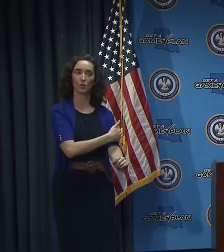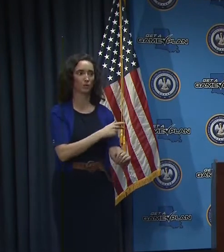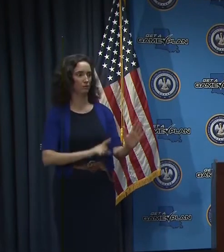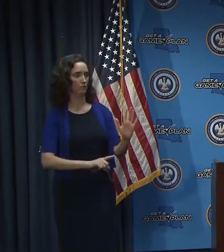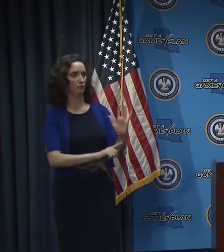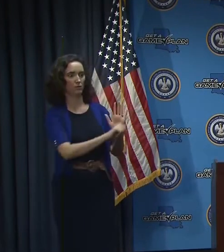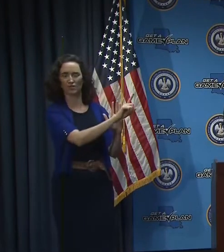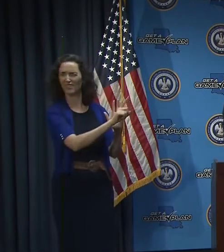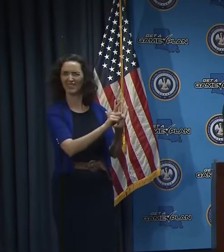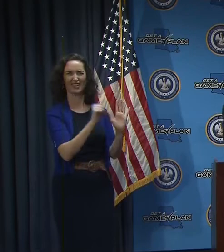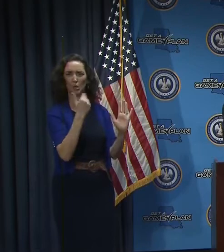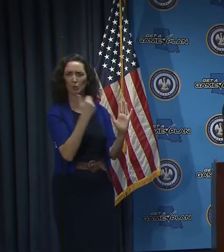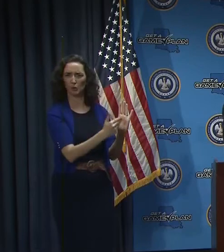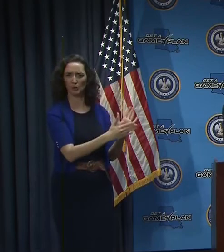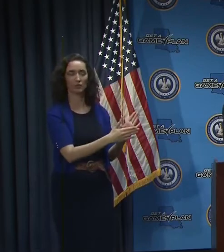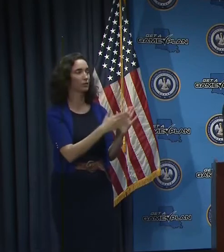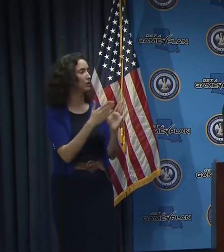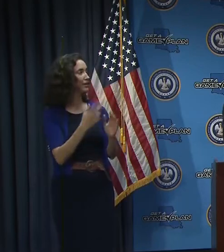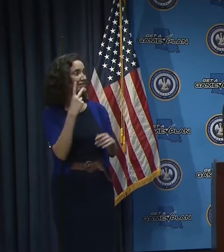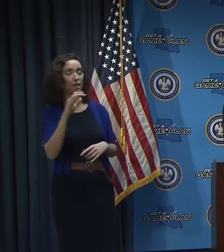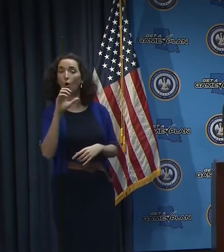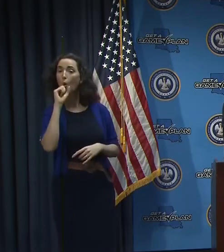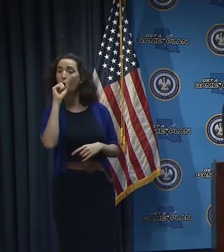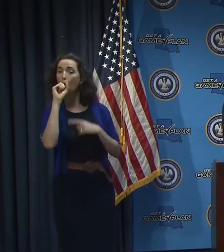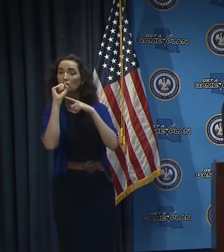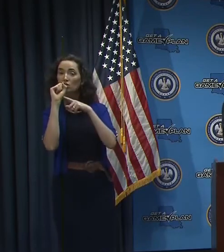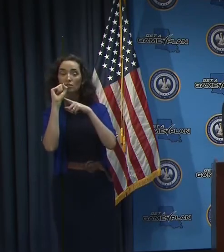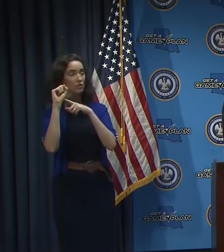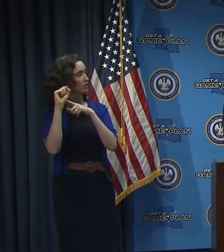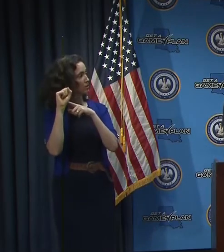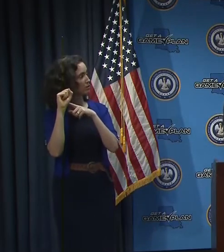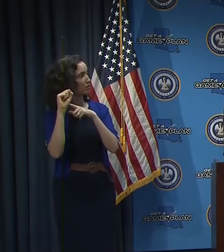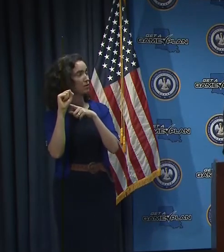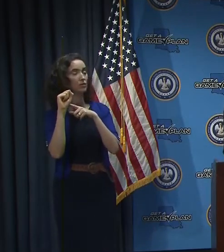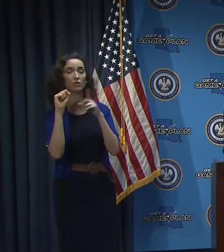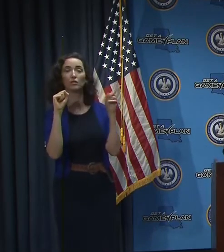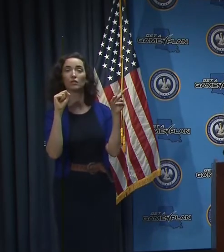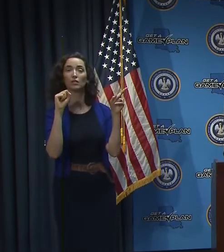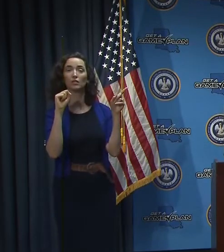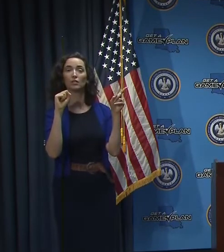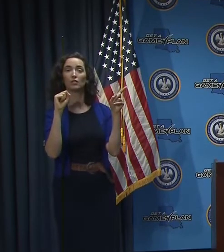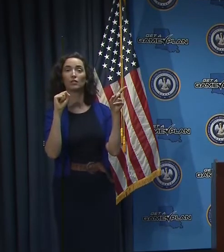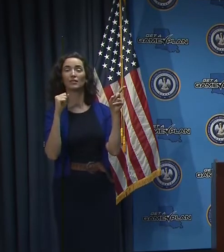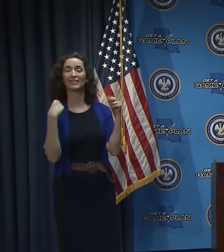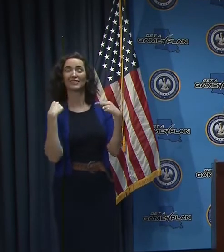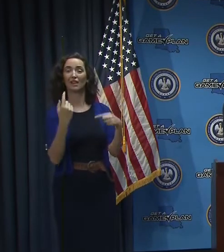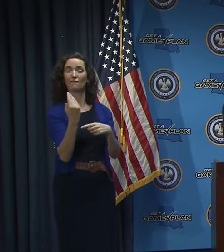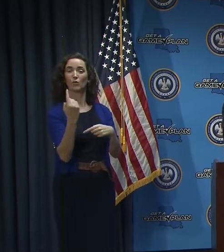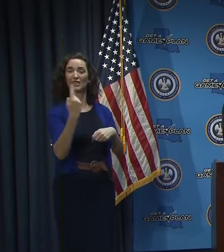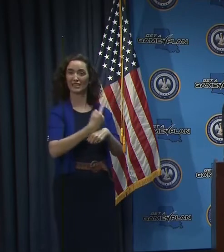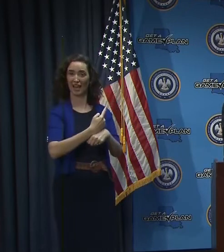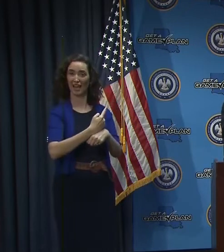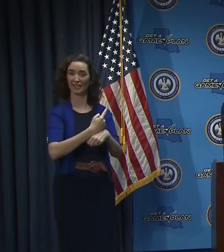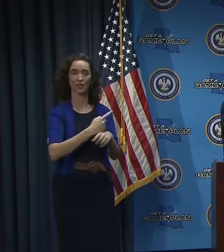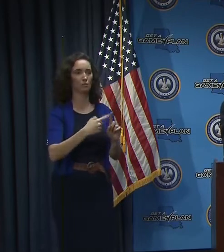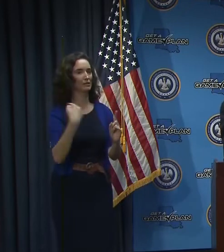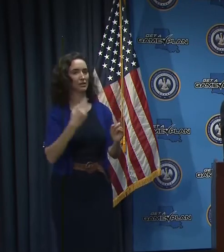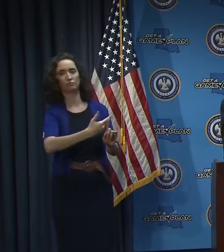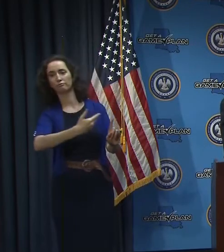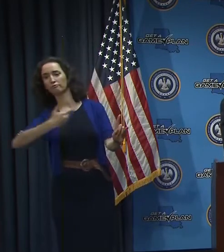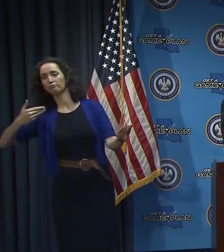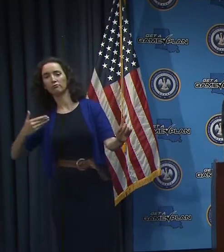curve going. The yellow or orangish, if you will, color there really shows you that last 14 days, but you can see even long before the